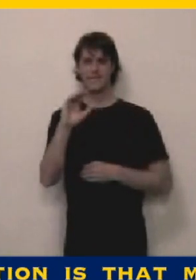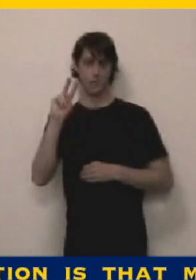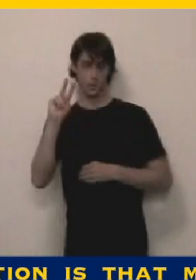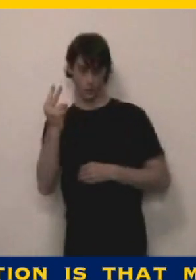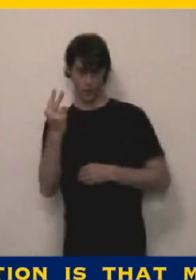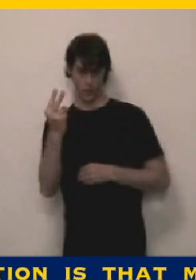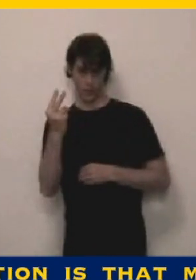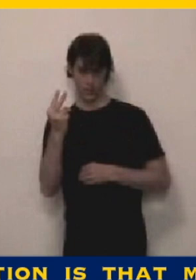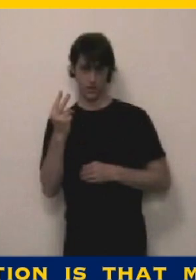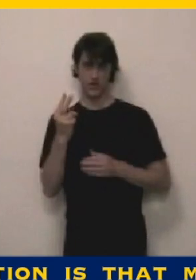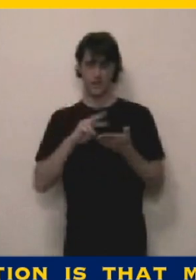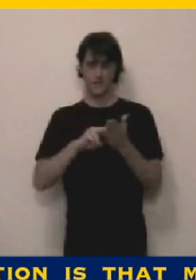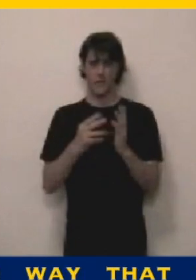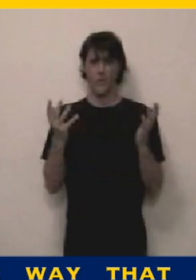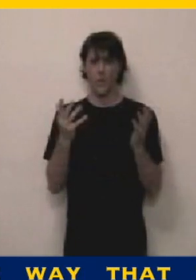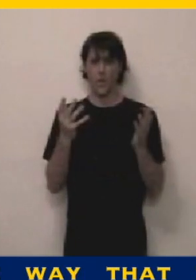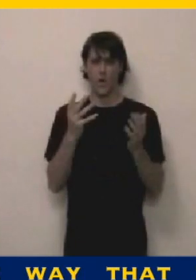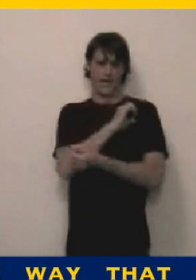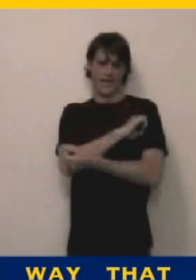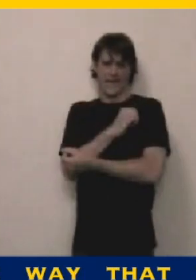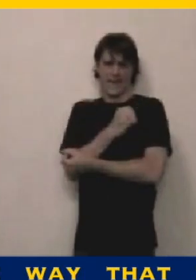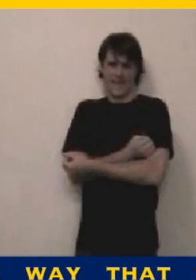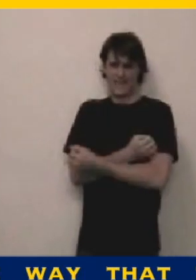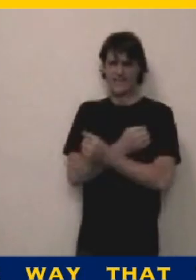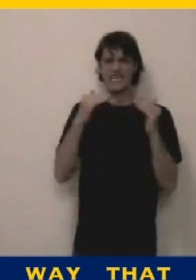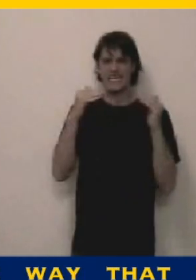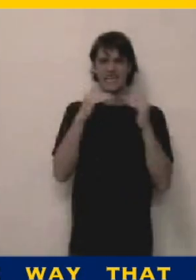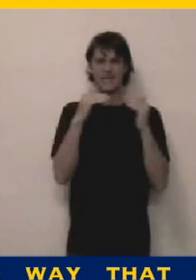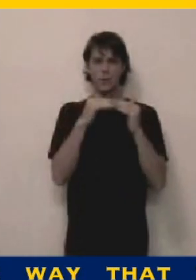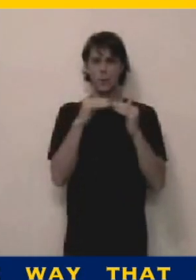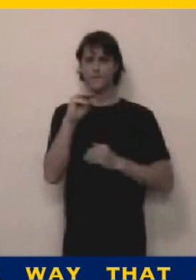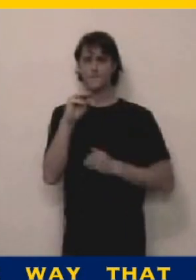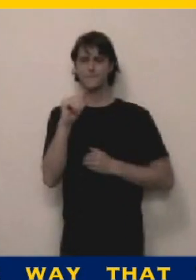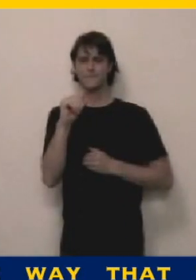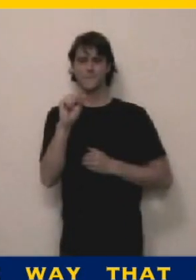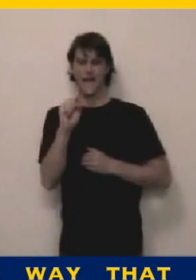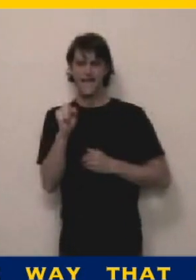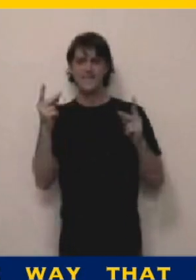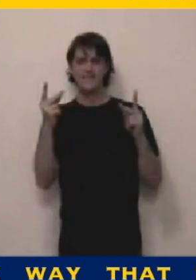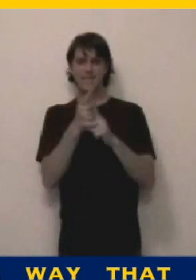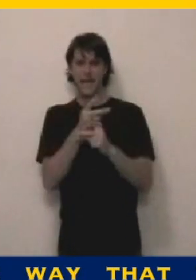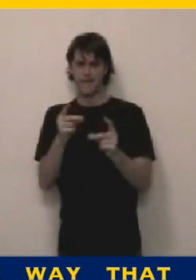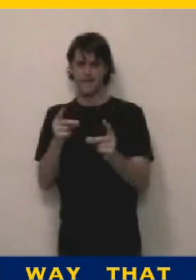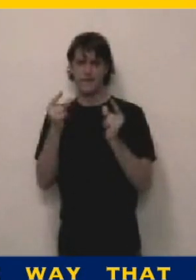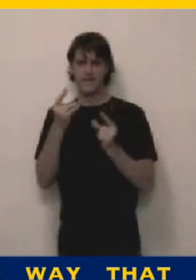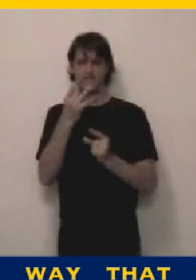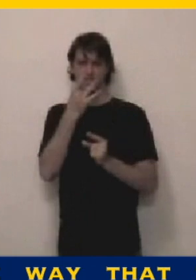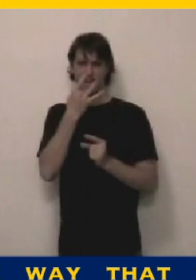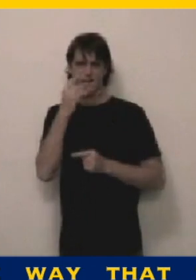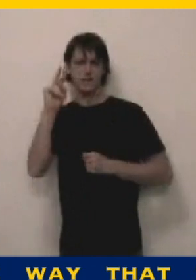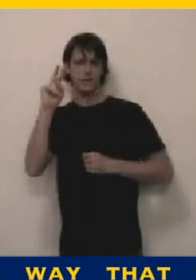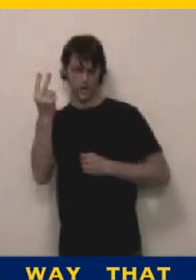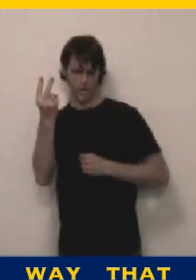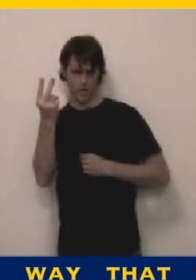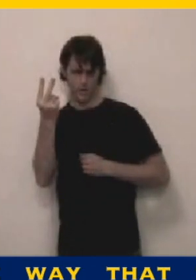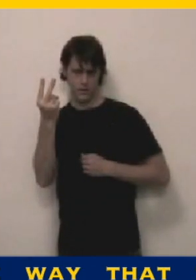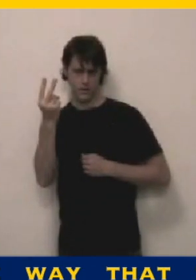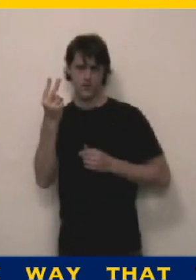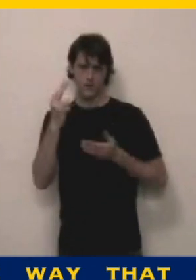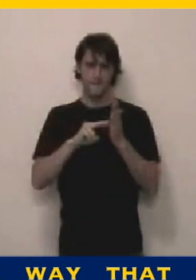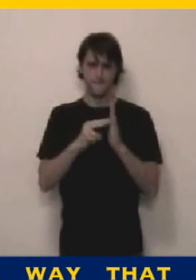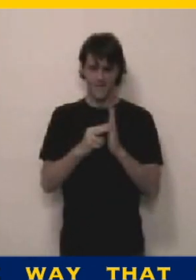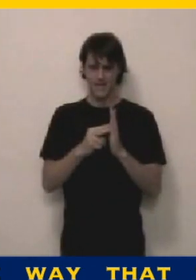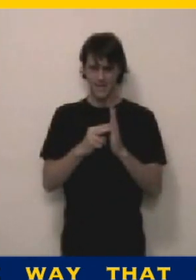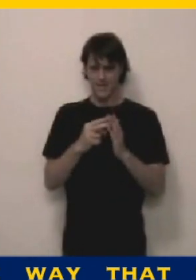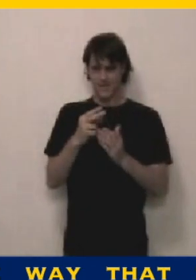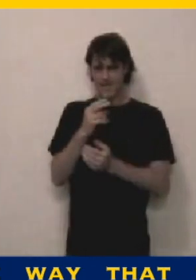that mass and energy are equivalent. Therefore, in the same way that two distinct events separated only by time for one observer can be perceived by